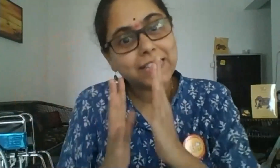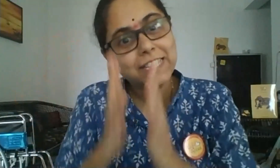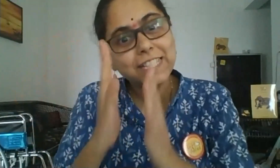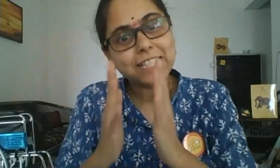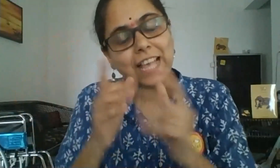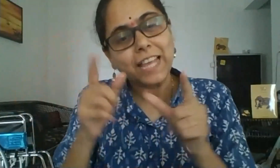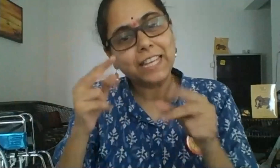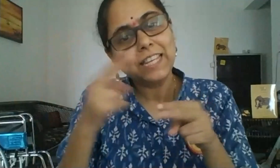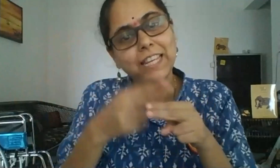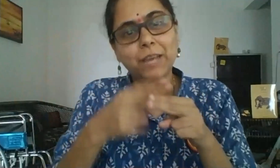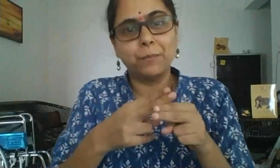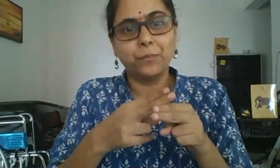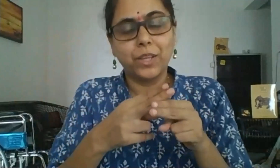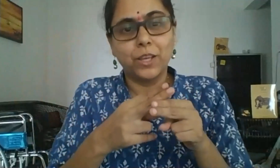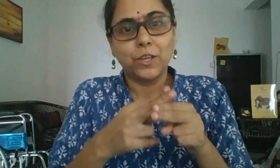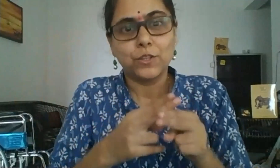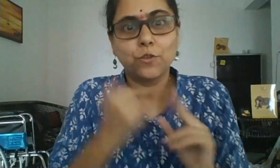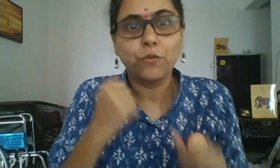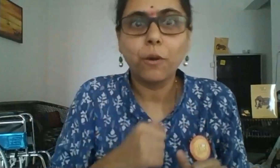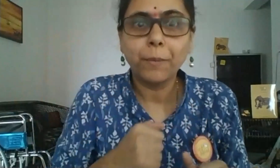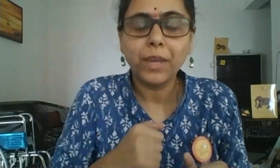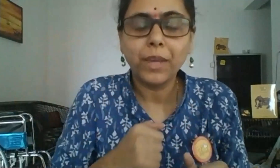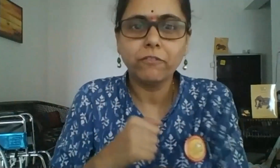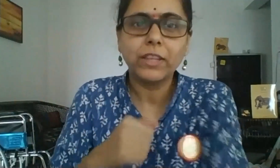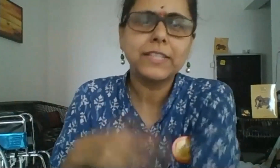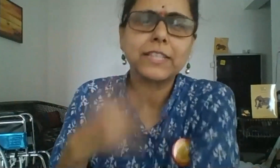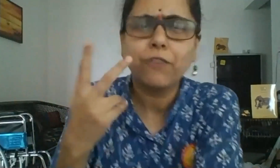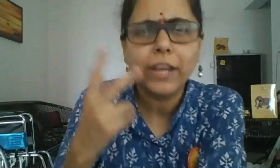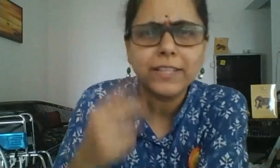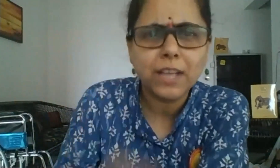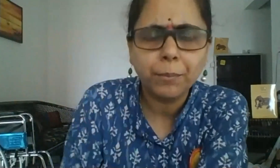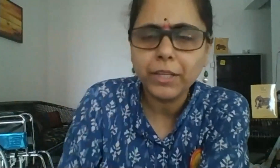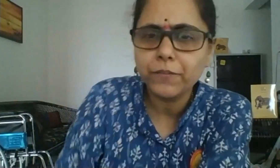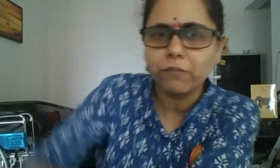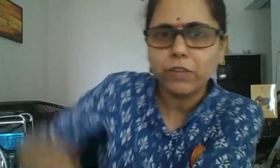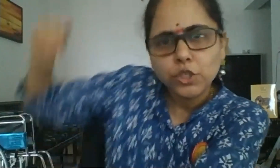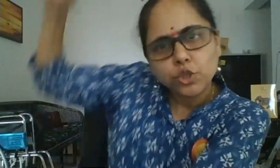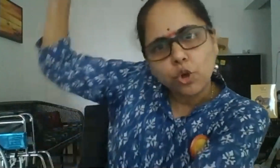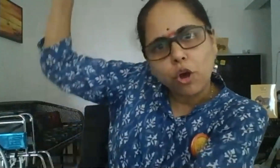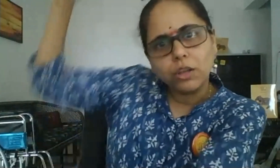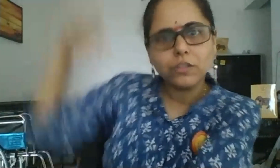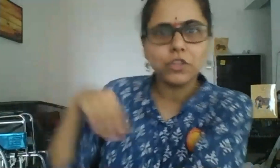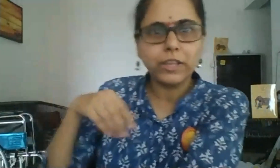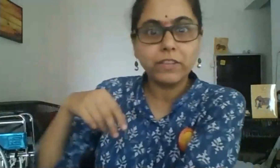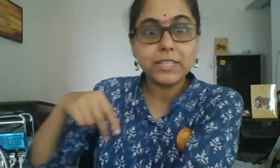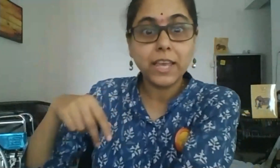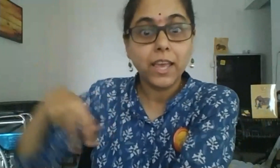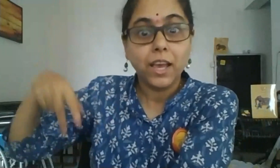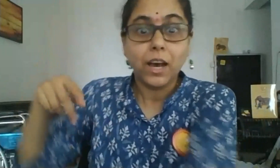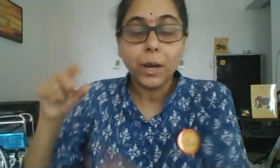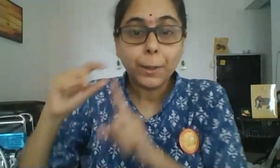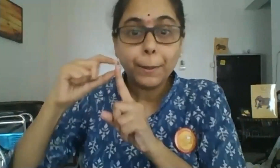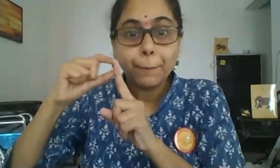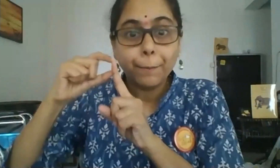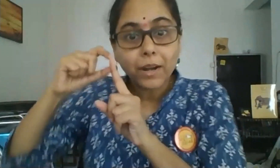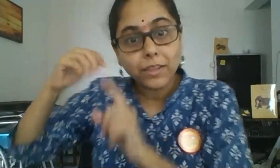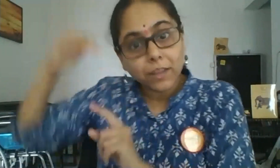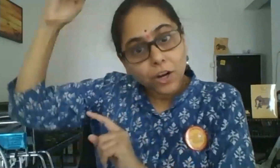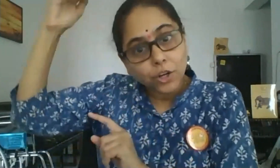a sign name. So for me, when they say, for example, if someone is tall, so they will say, Prarthana